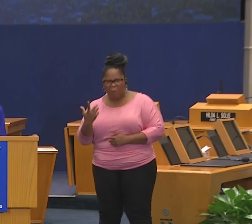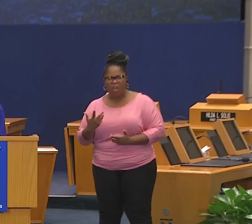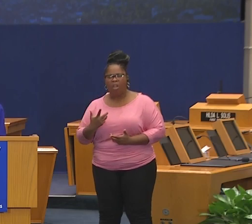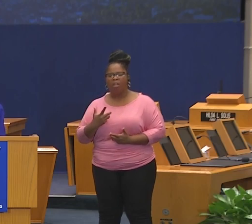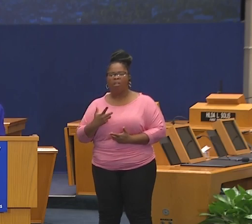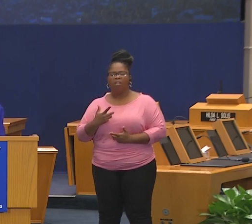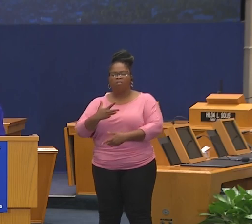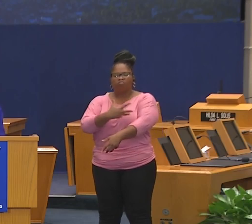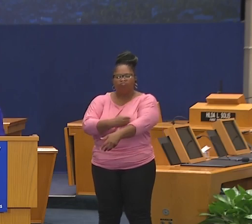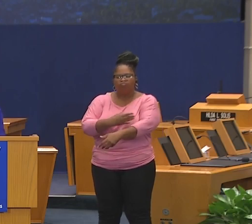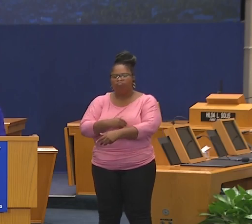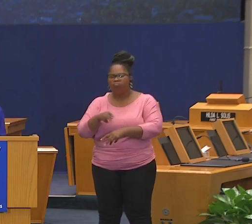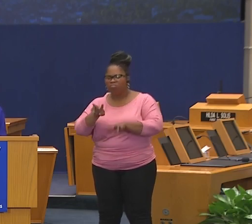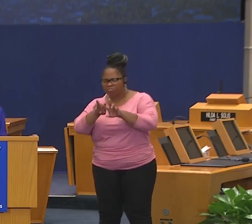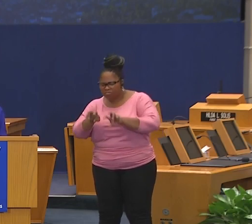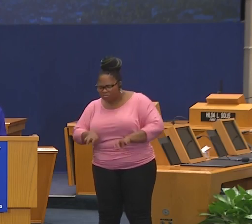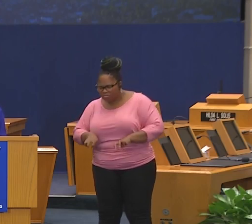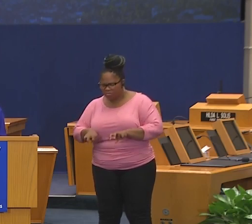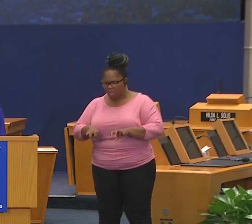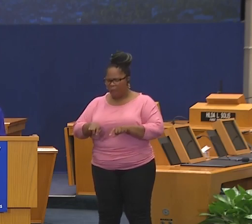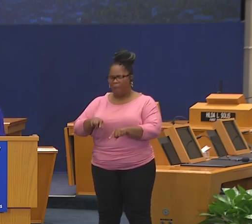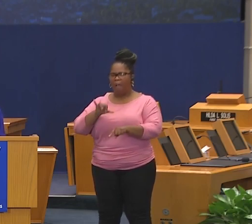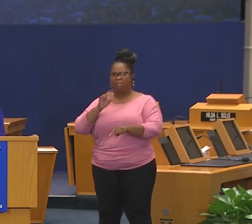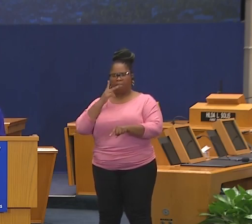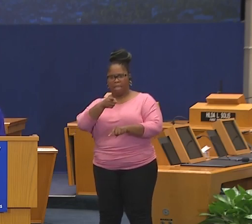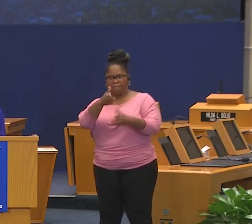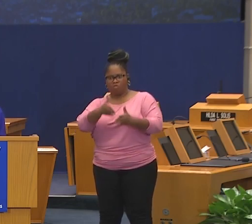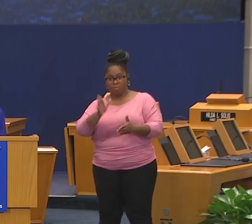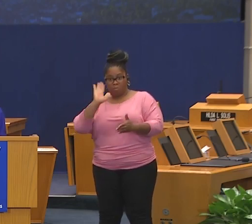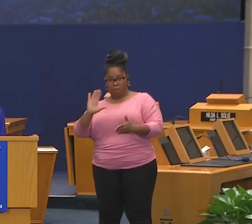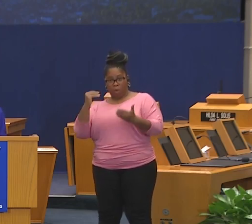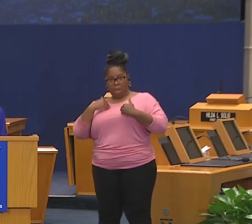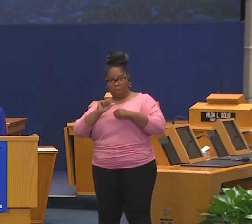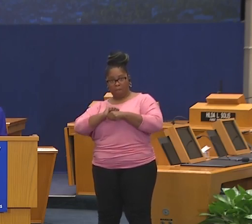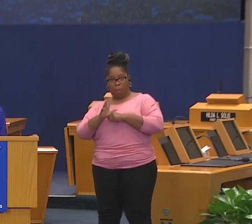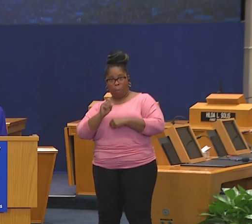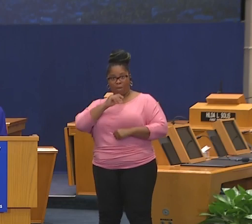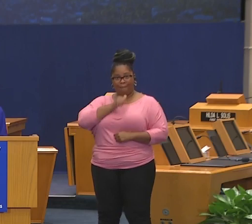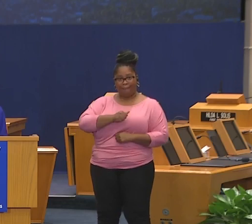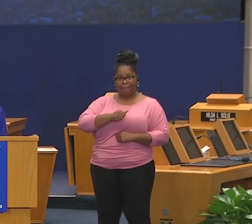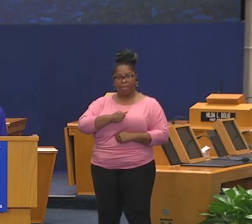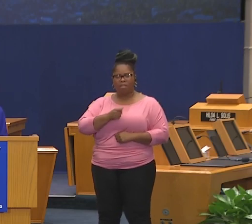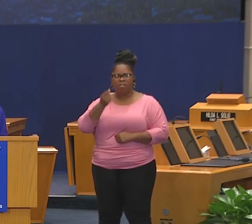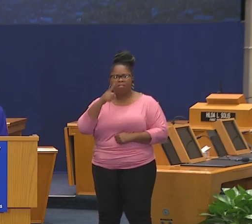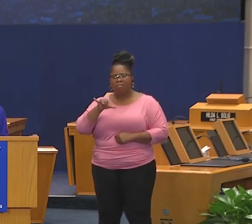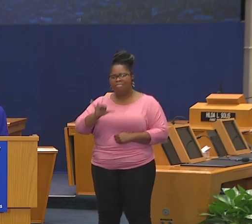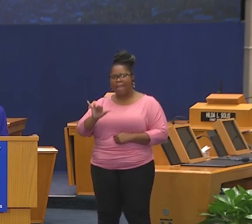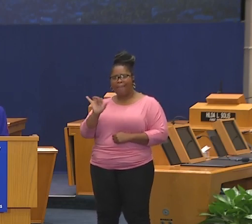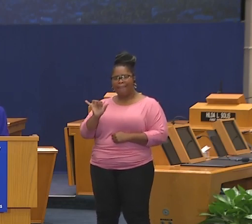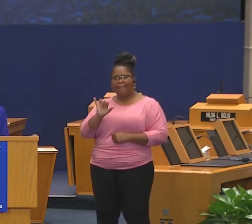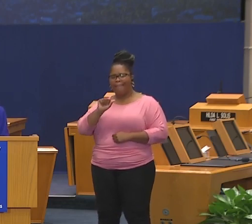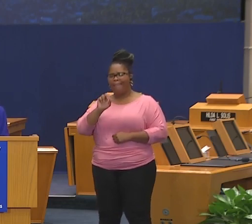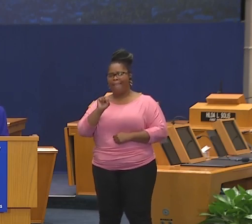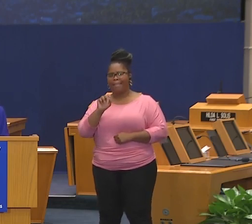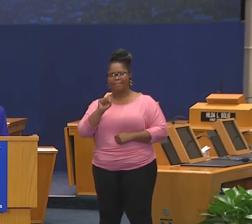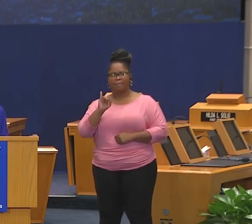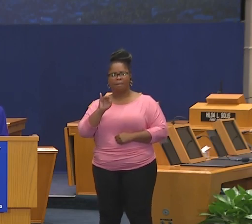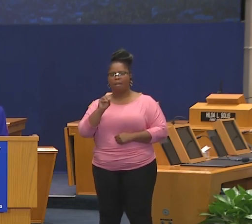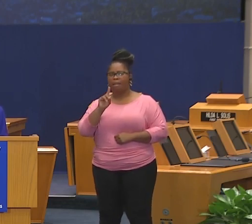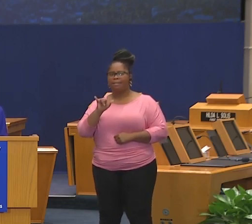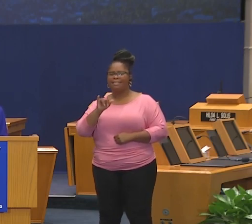been infected with COVID-19. But this antibody test does not detect if the virus is currently in your